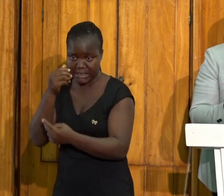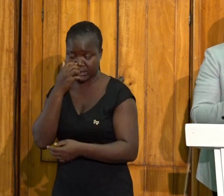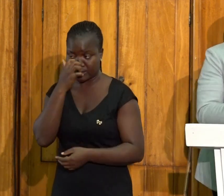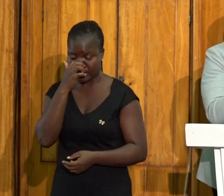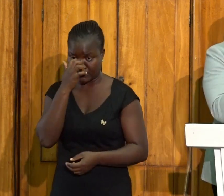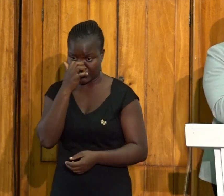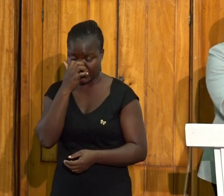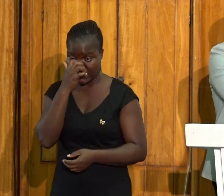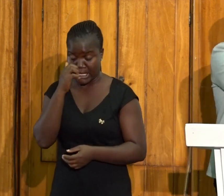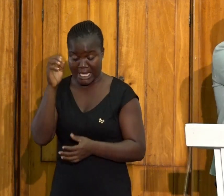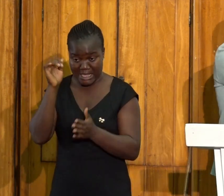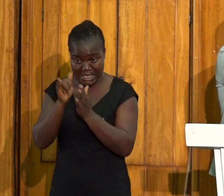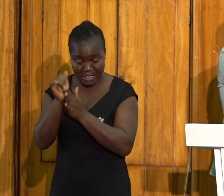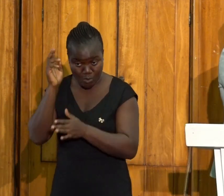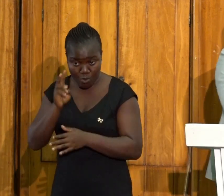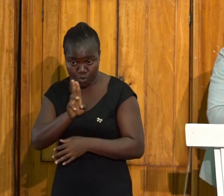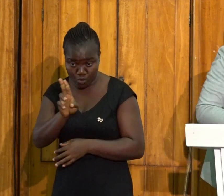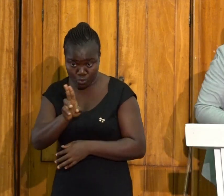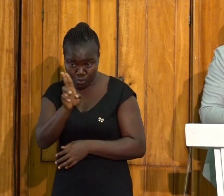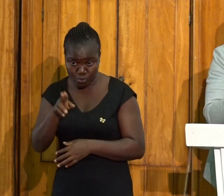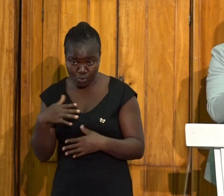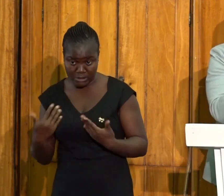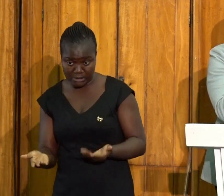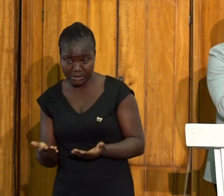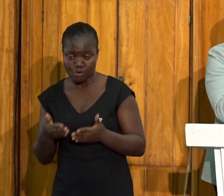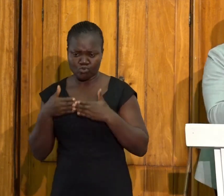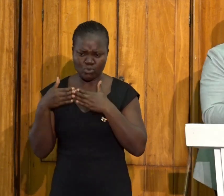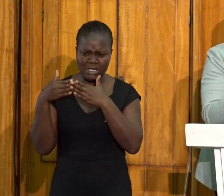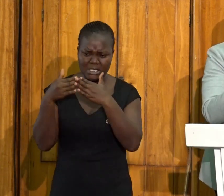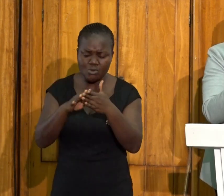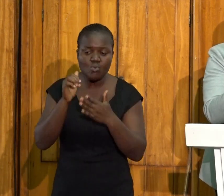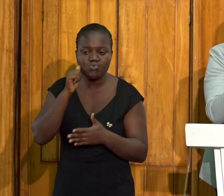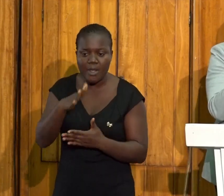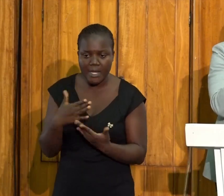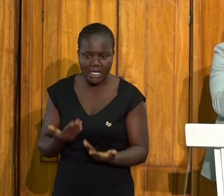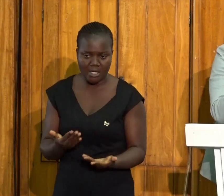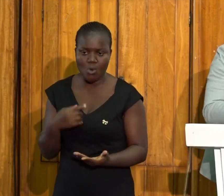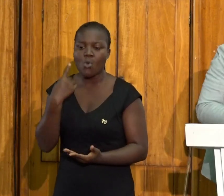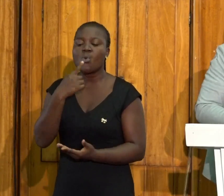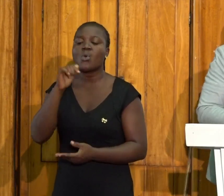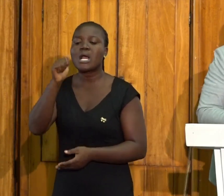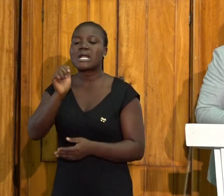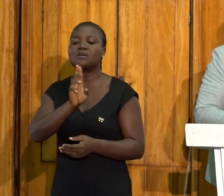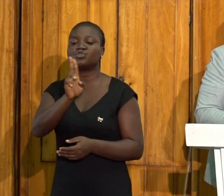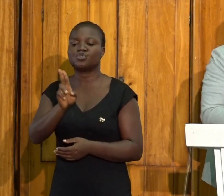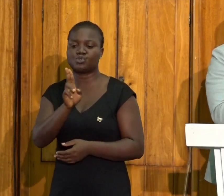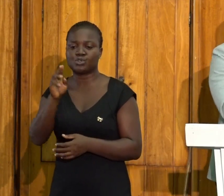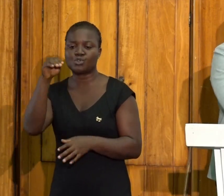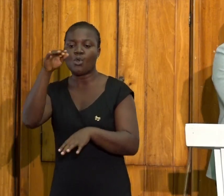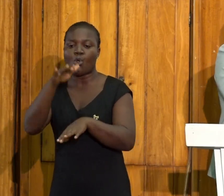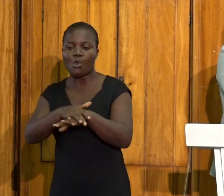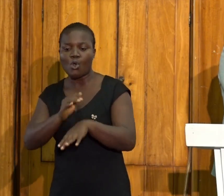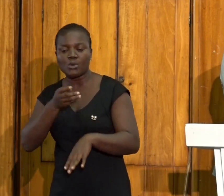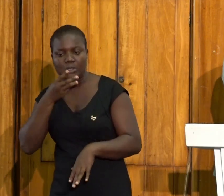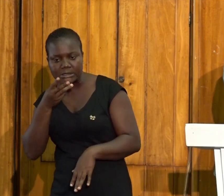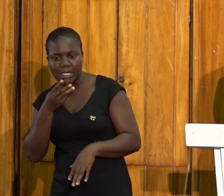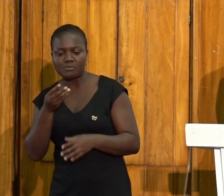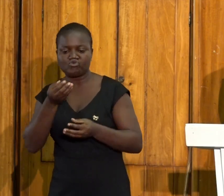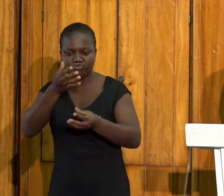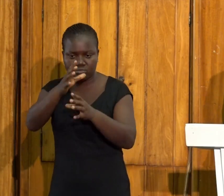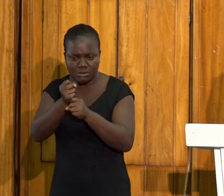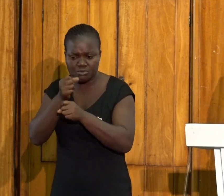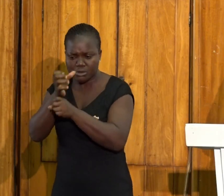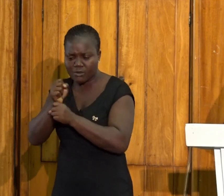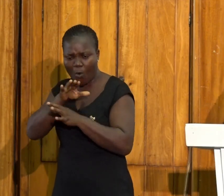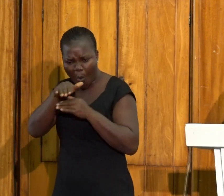chatbot that will actually use to guide women can actually use it on their WhatsApp and get actual information that